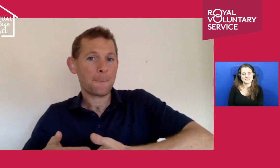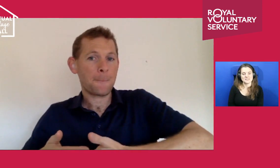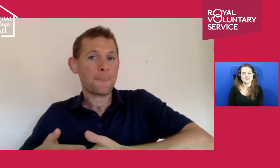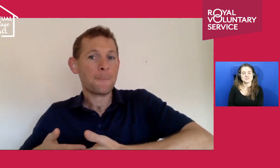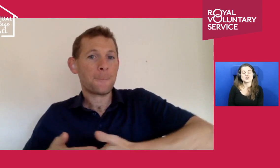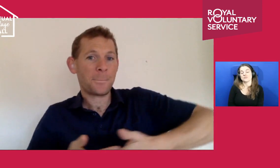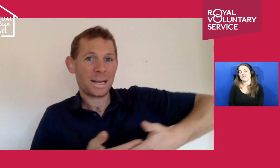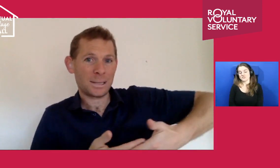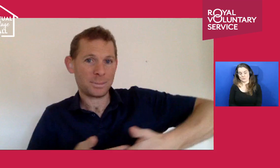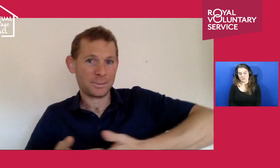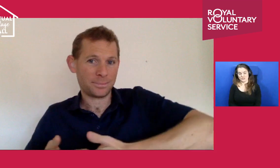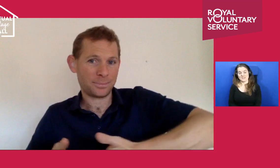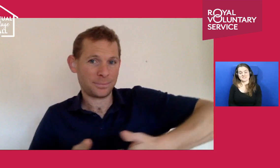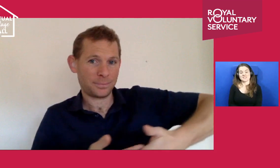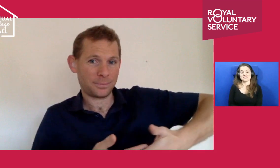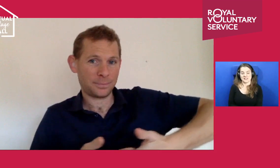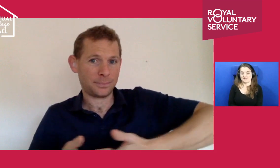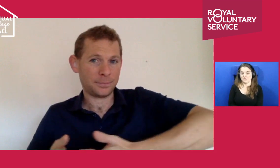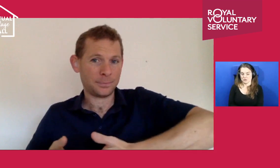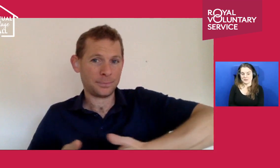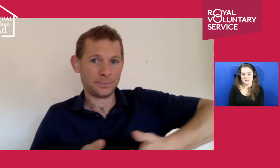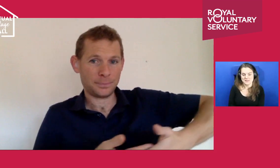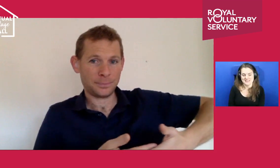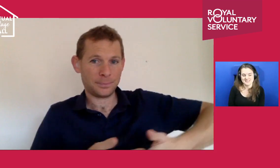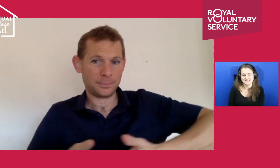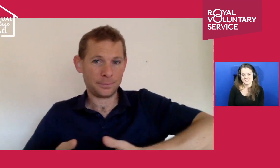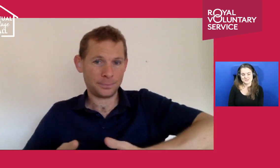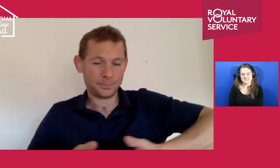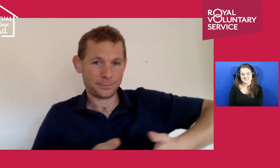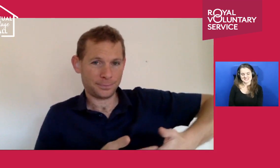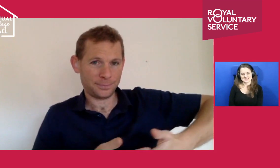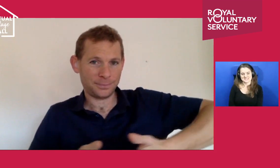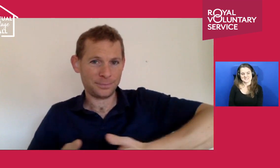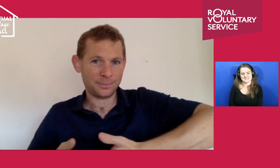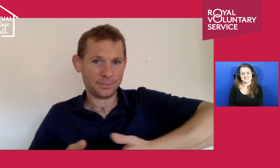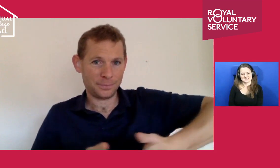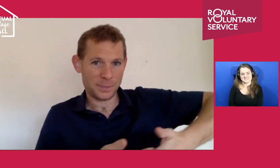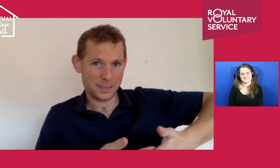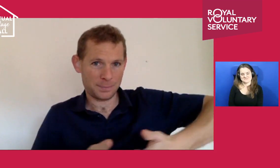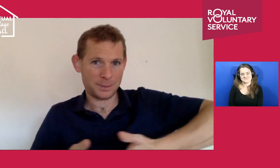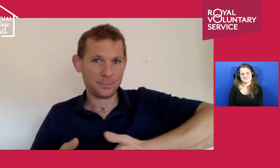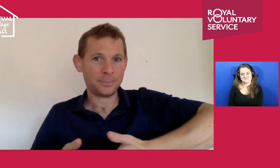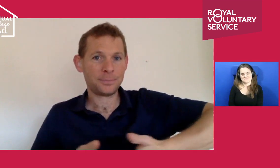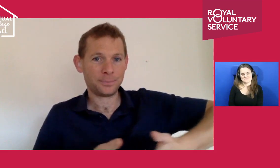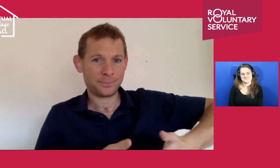babies. So the first one we'll do is the sign for baby, which is this.